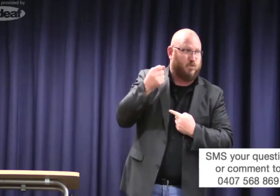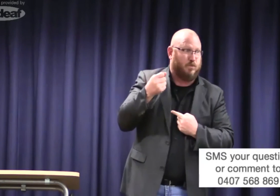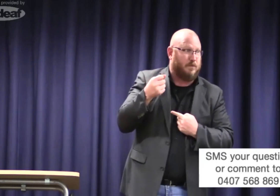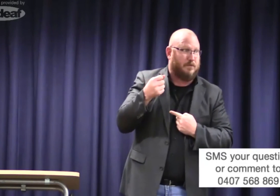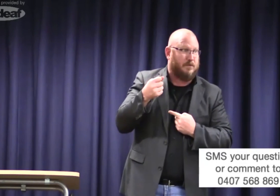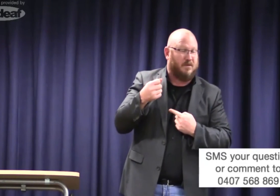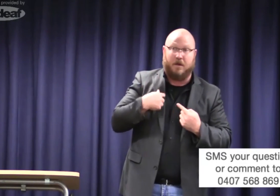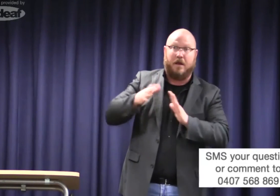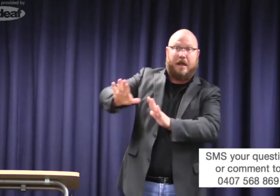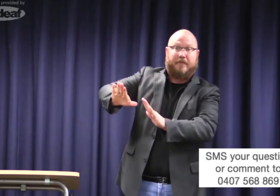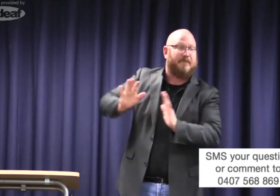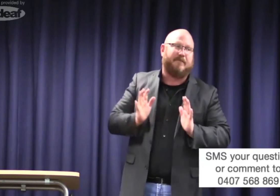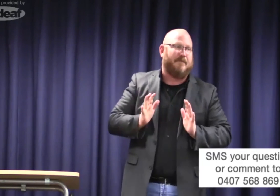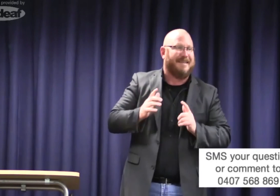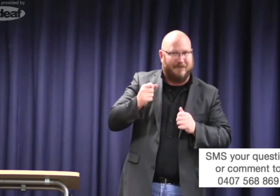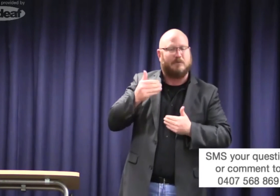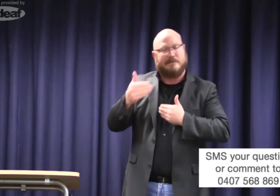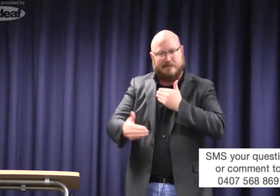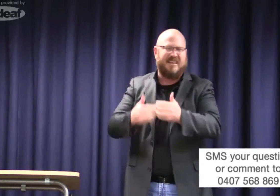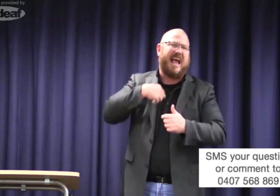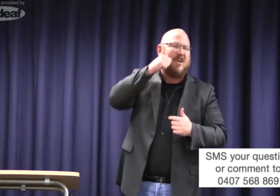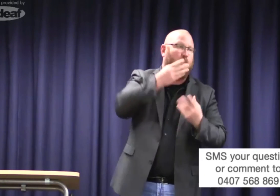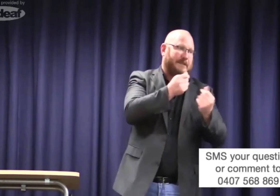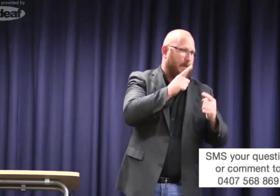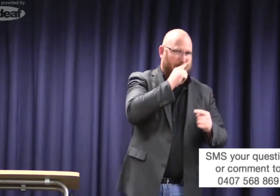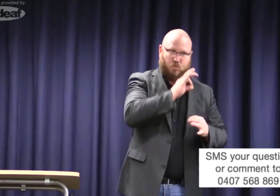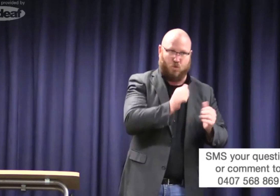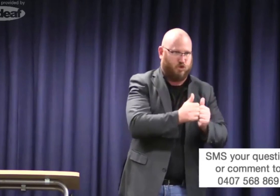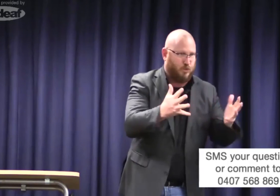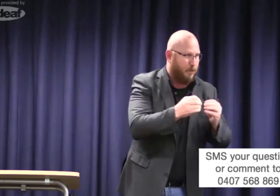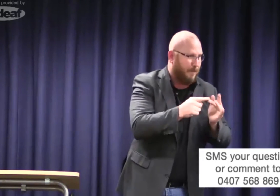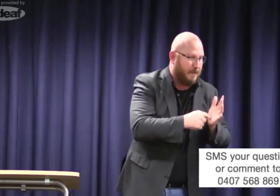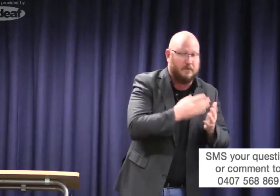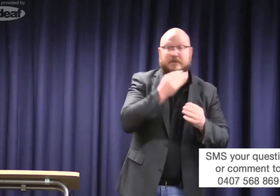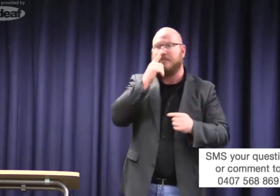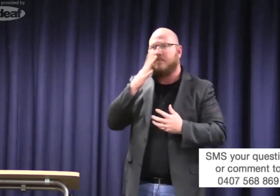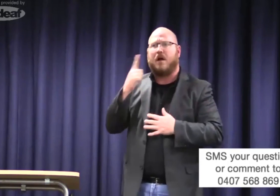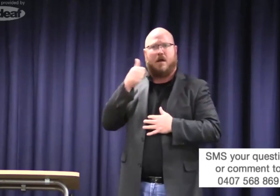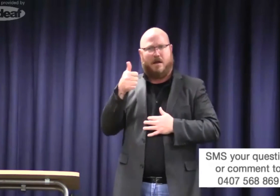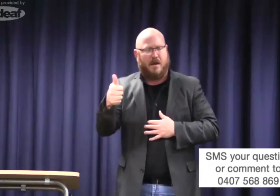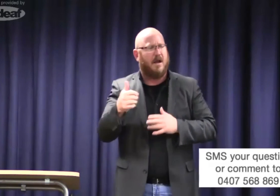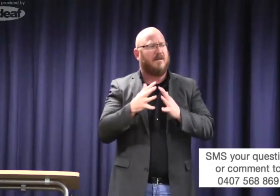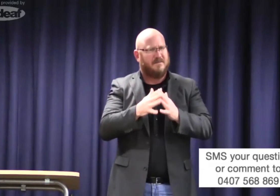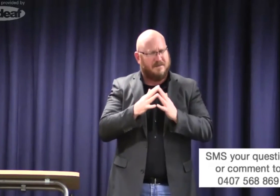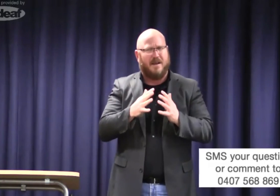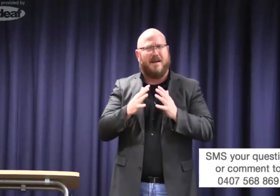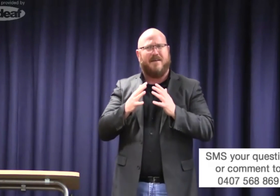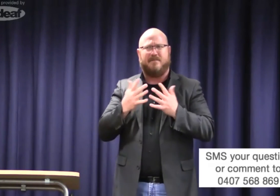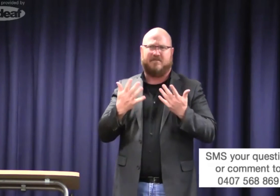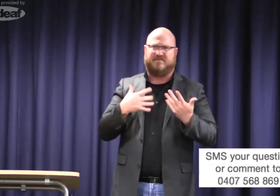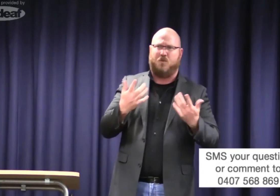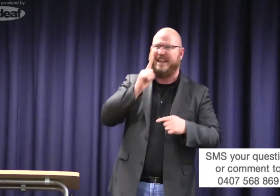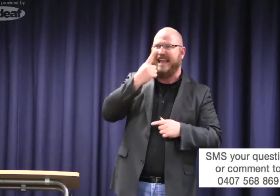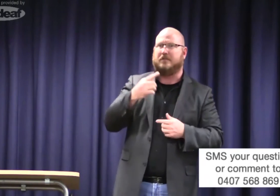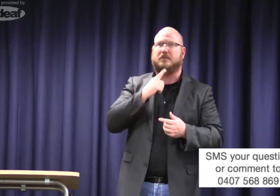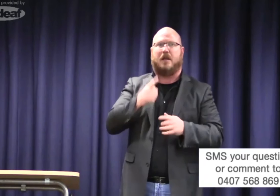lobby. We need to lobby the government. We have to. That's a given. I know there's some people that disagree with it. Some people think